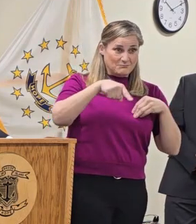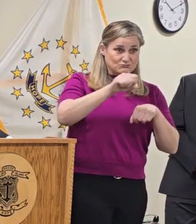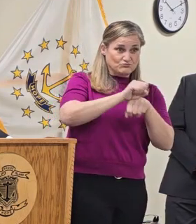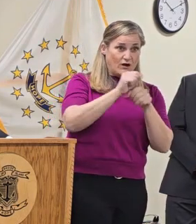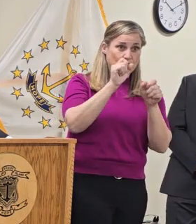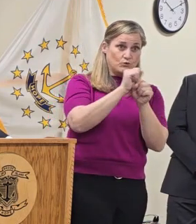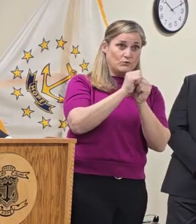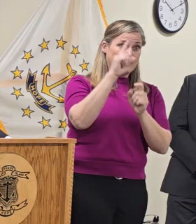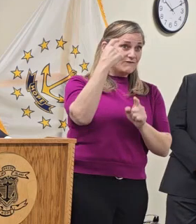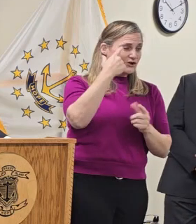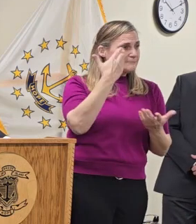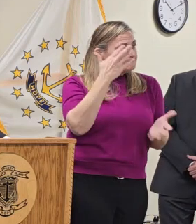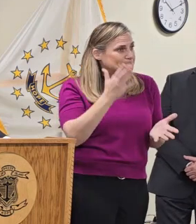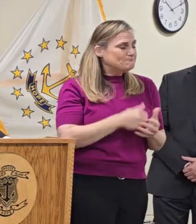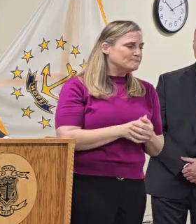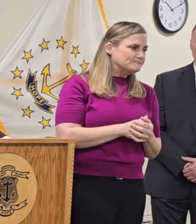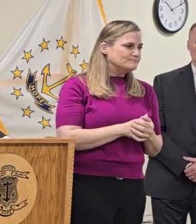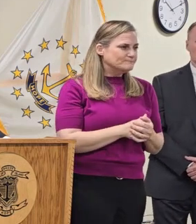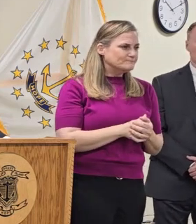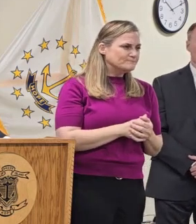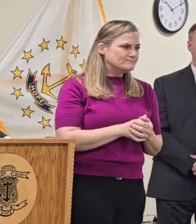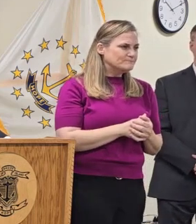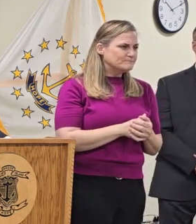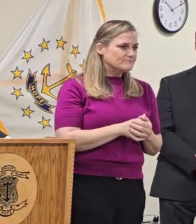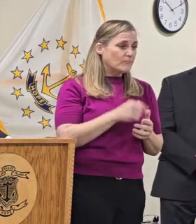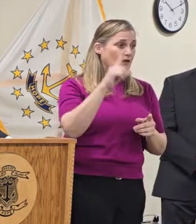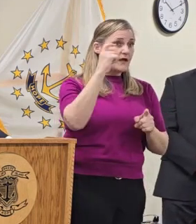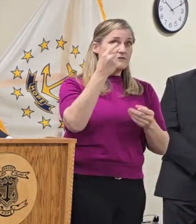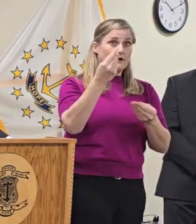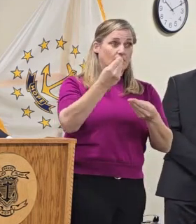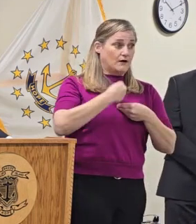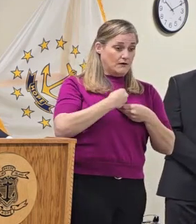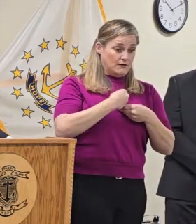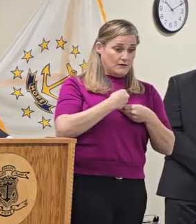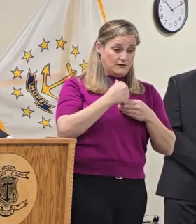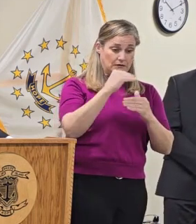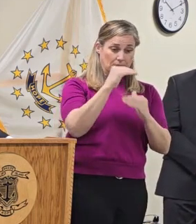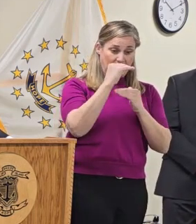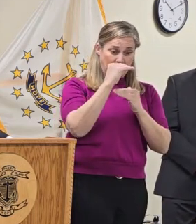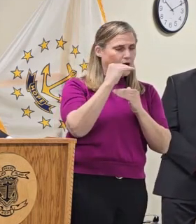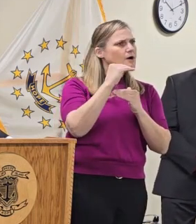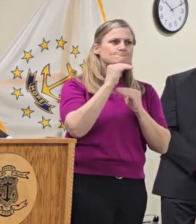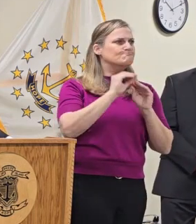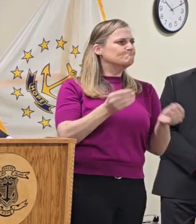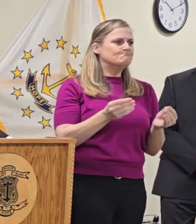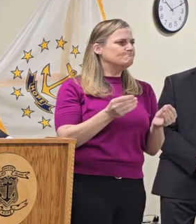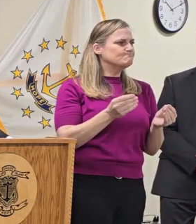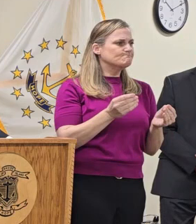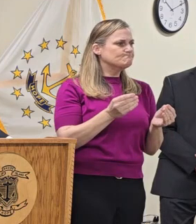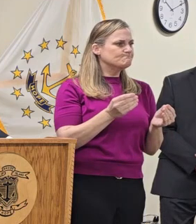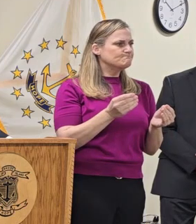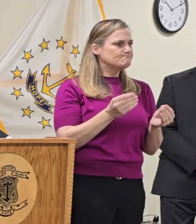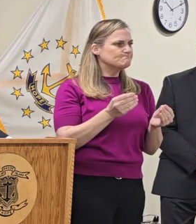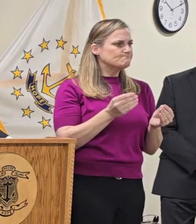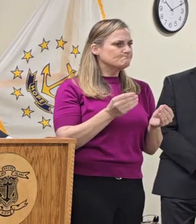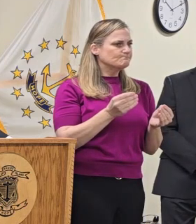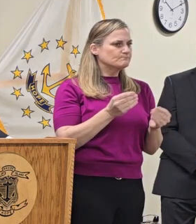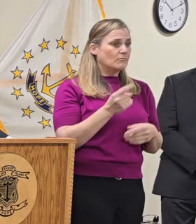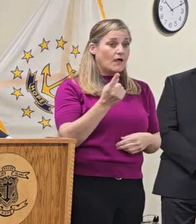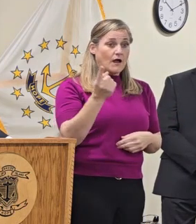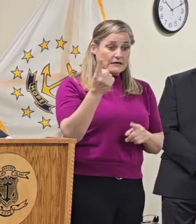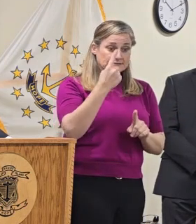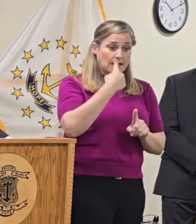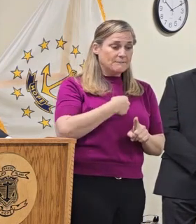there were no restrictions, whatever, on who could be a defendant in the case. And I